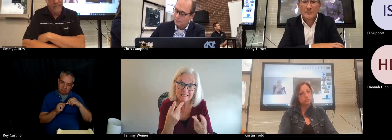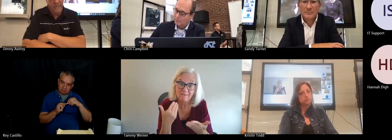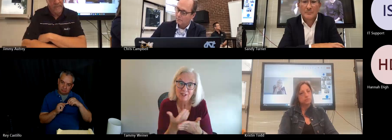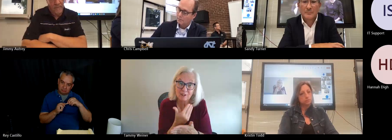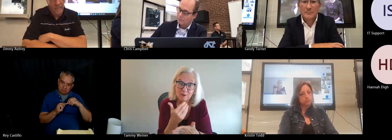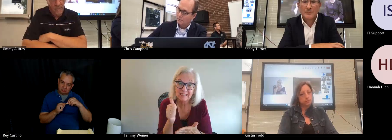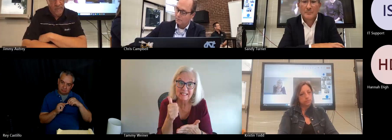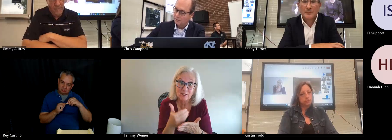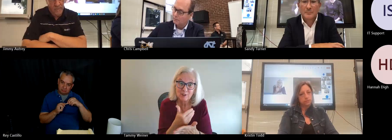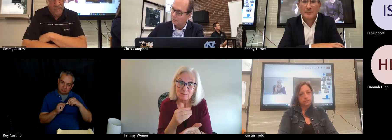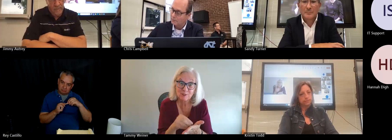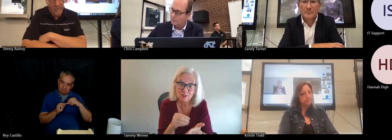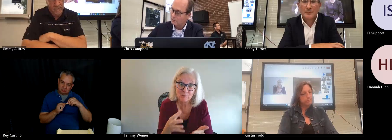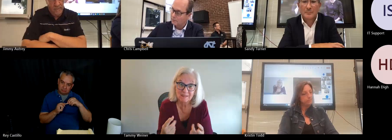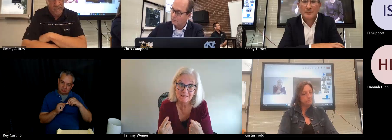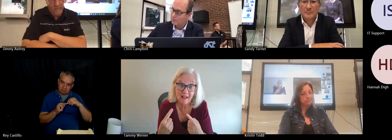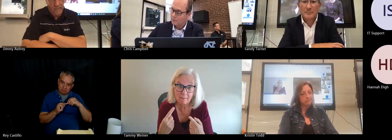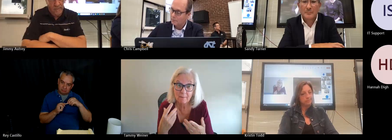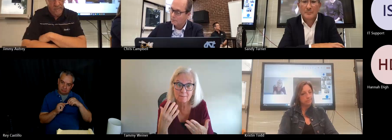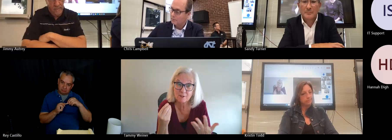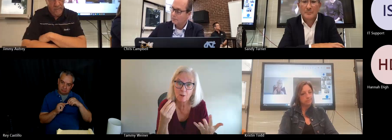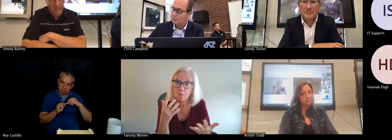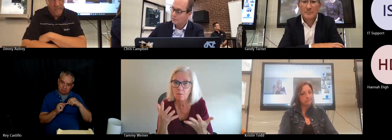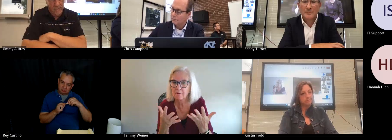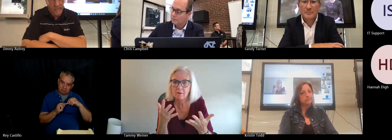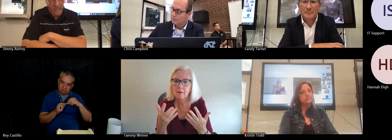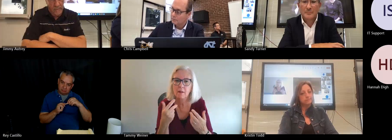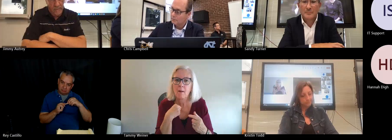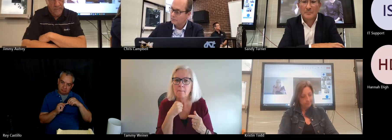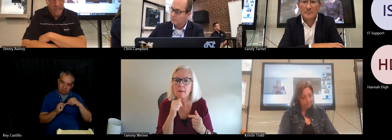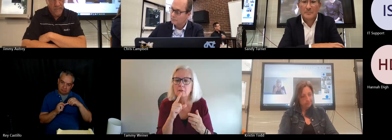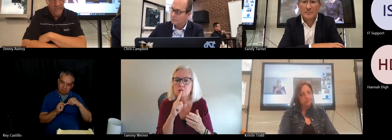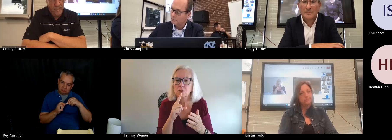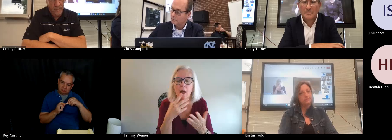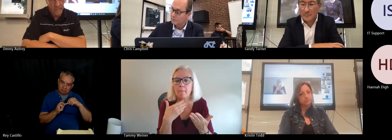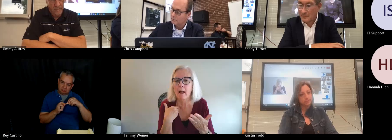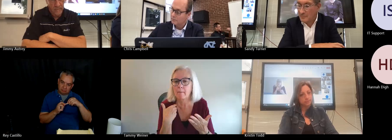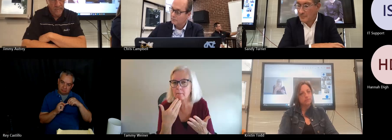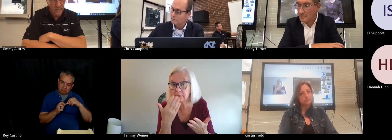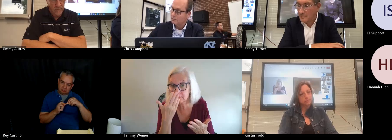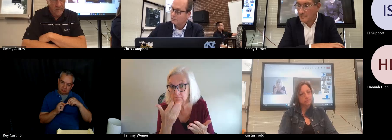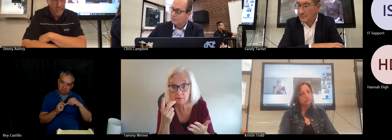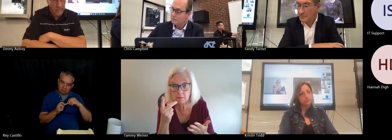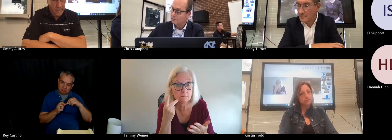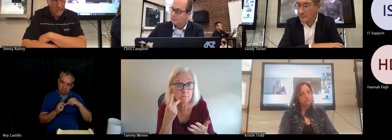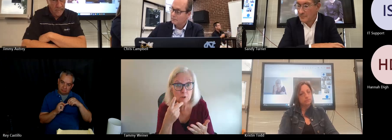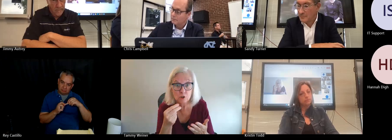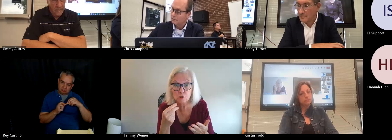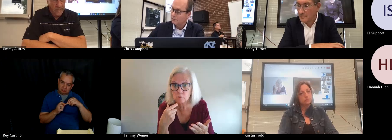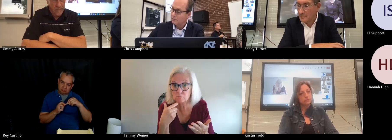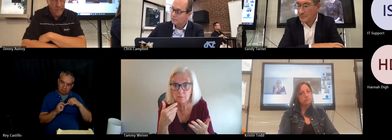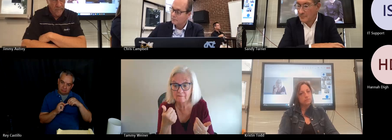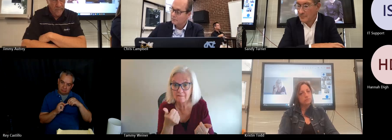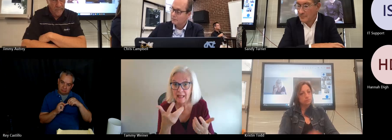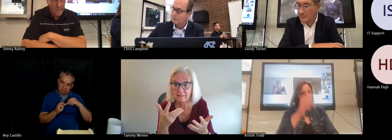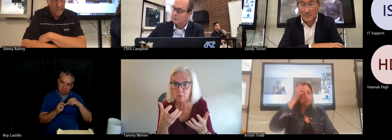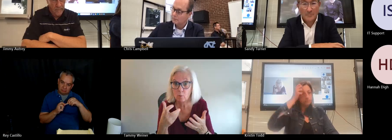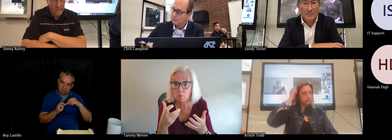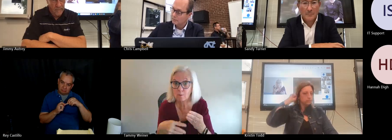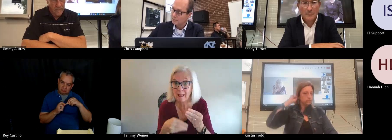and different things, but seems like nothing new coming down the pipeline just yet.